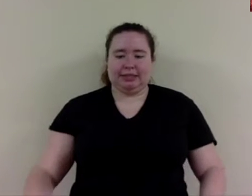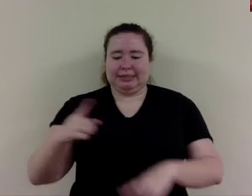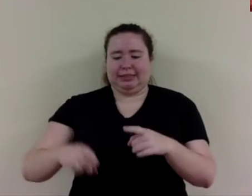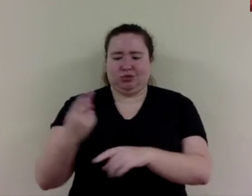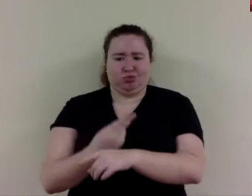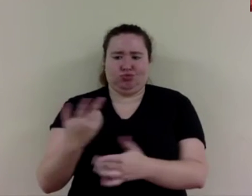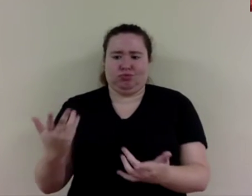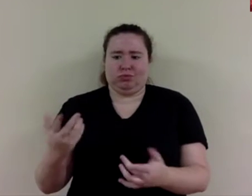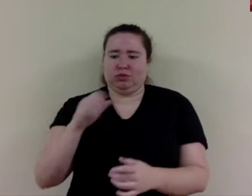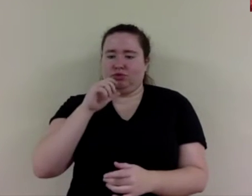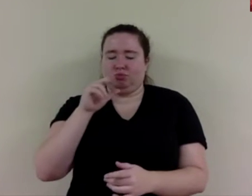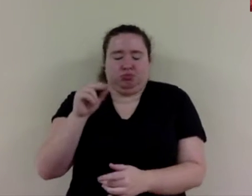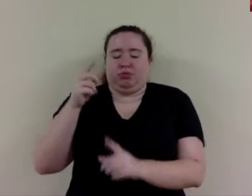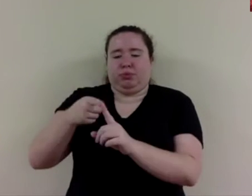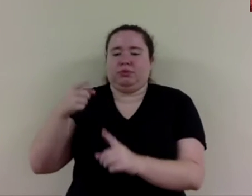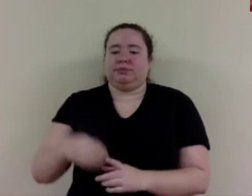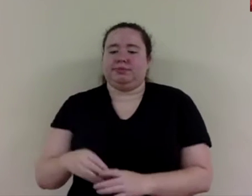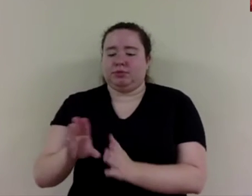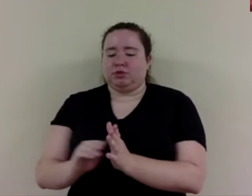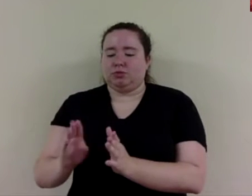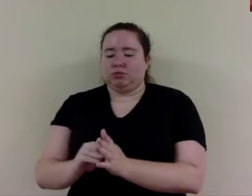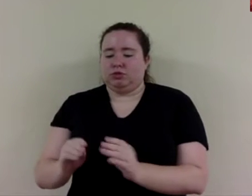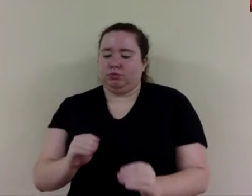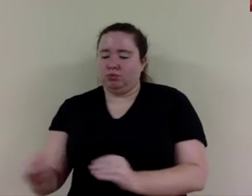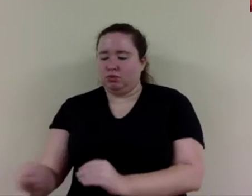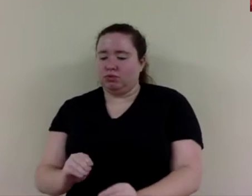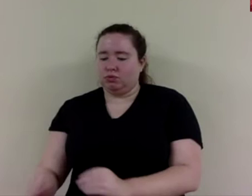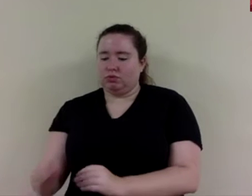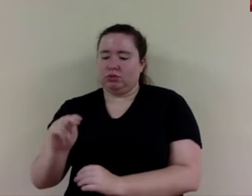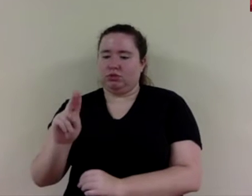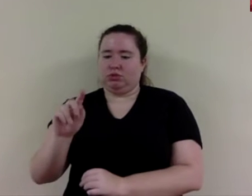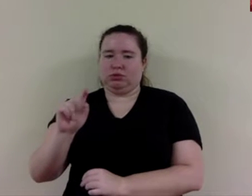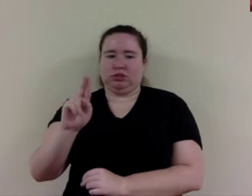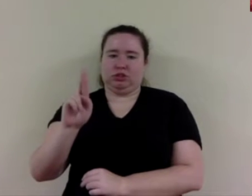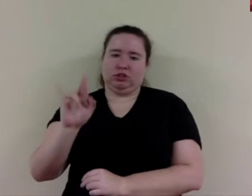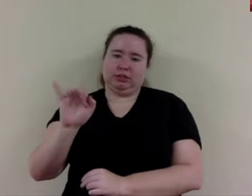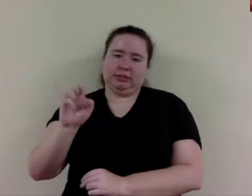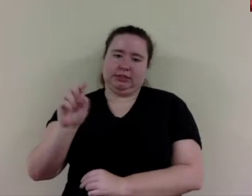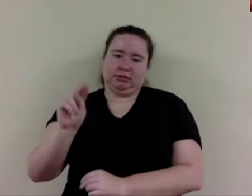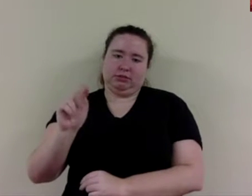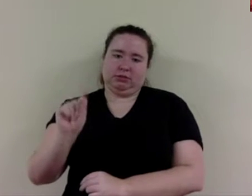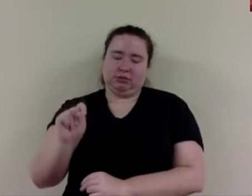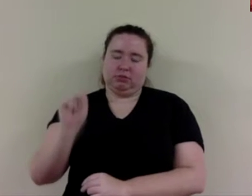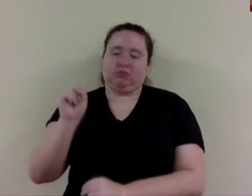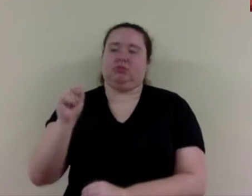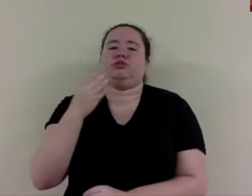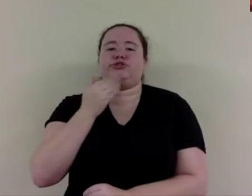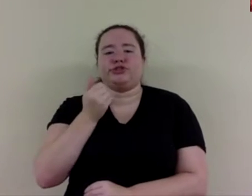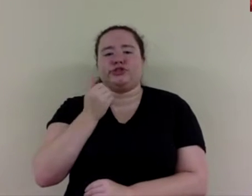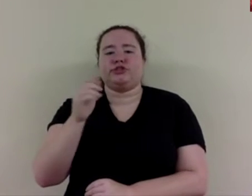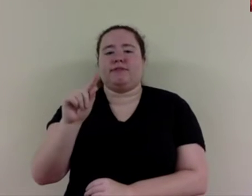to you. Absorption will involve the movement of nutrients, sugars, proteins, and fats, vitamins, and